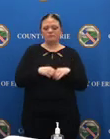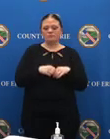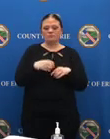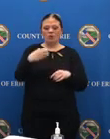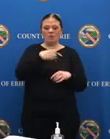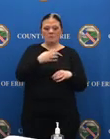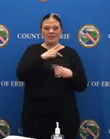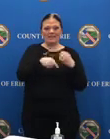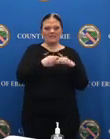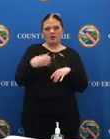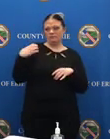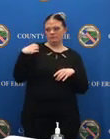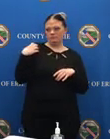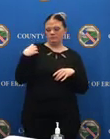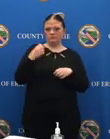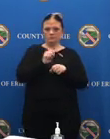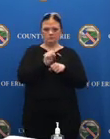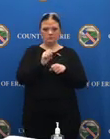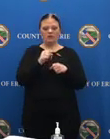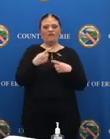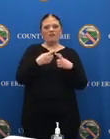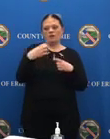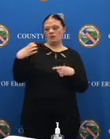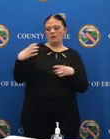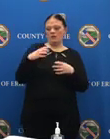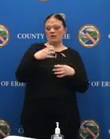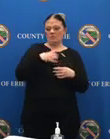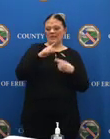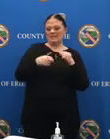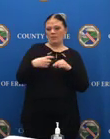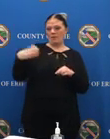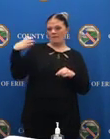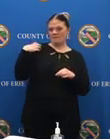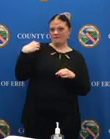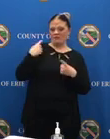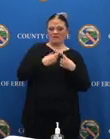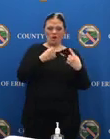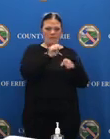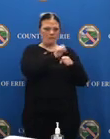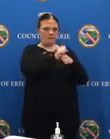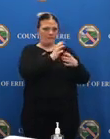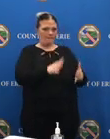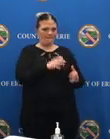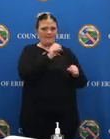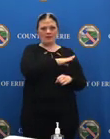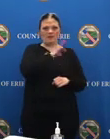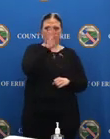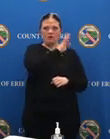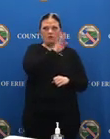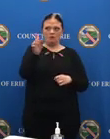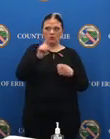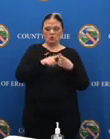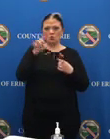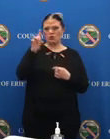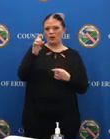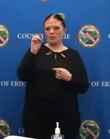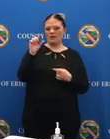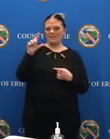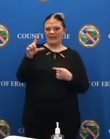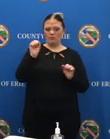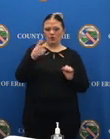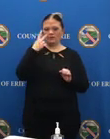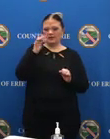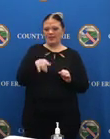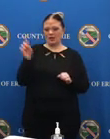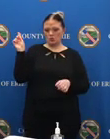about employers from employees, and this is important, can be directed to the New York State Department of Labor. You see the link down